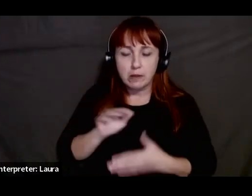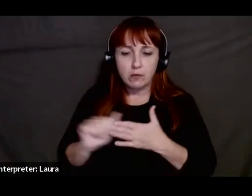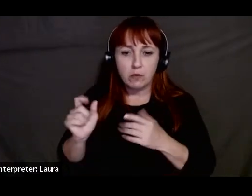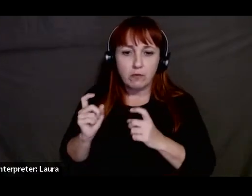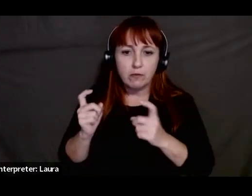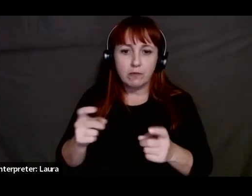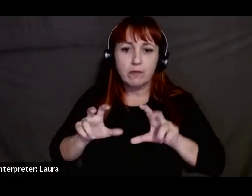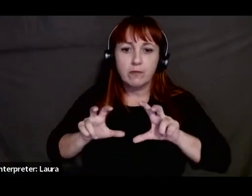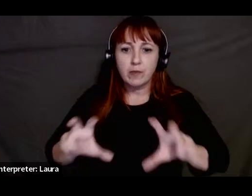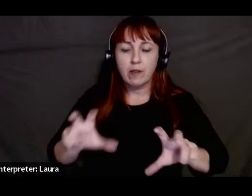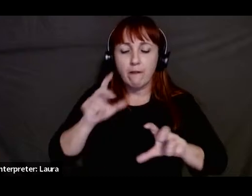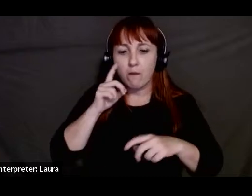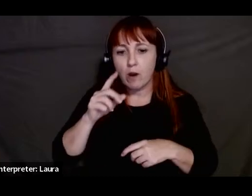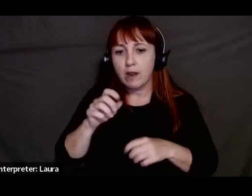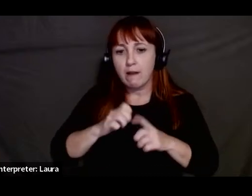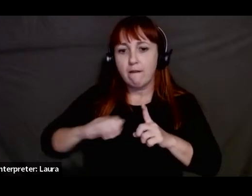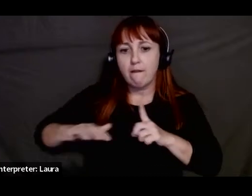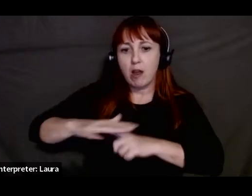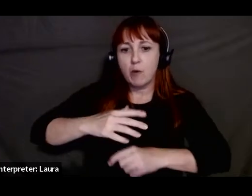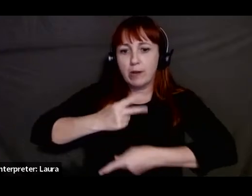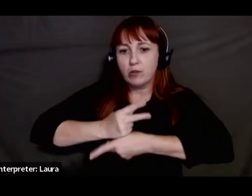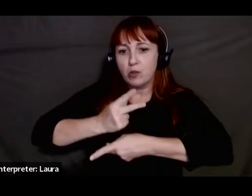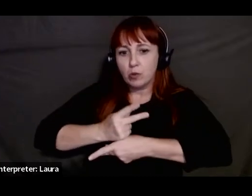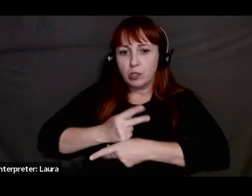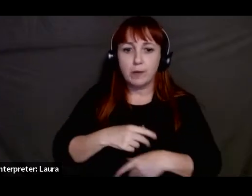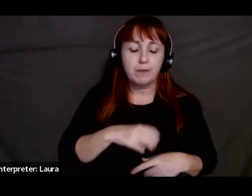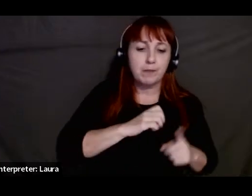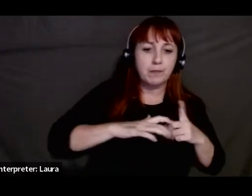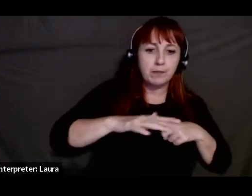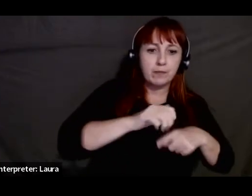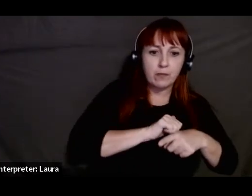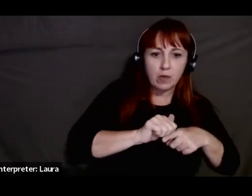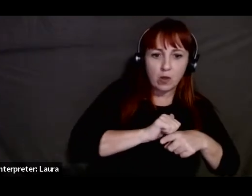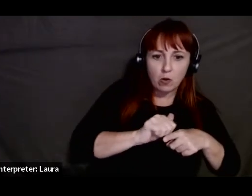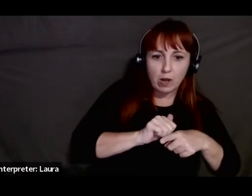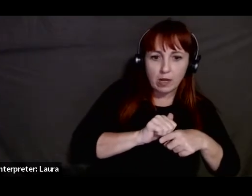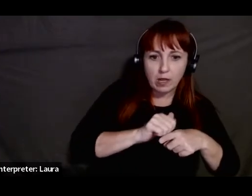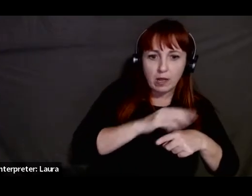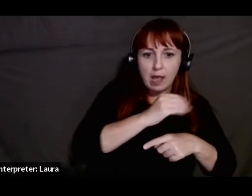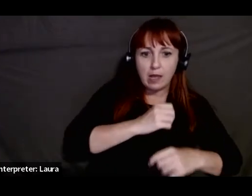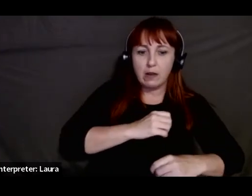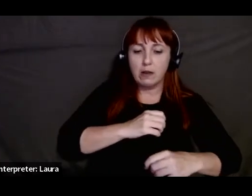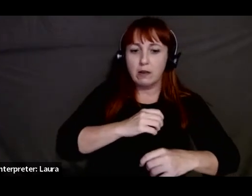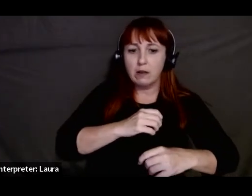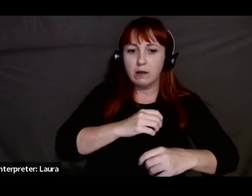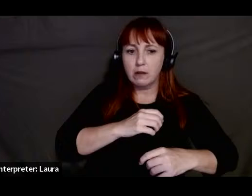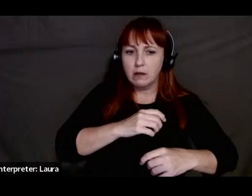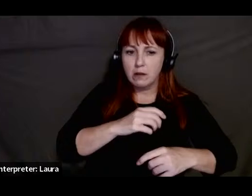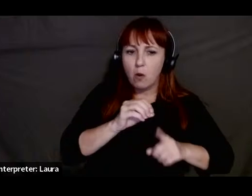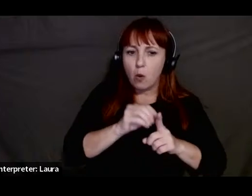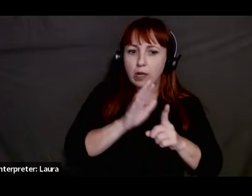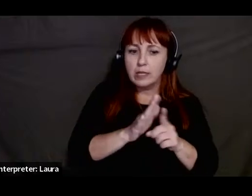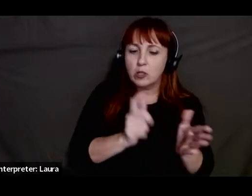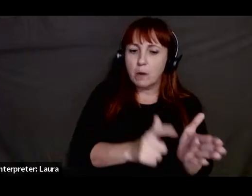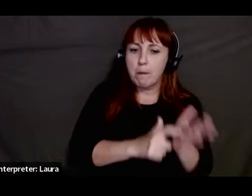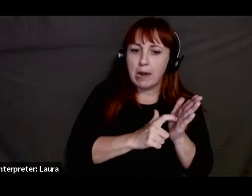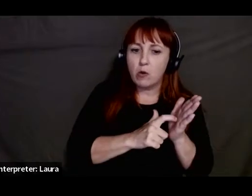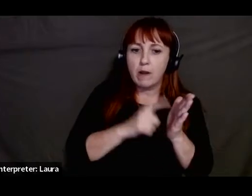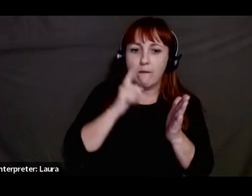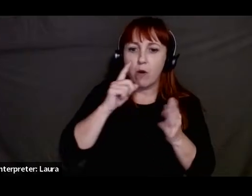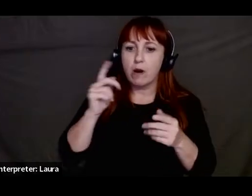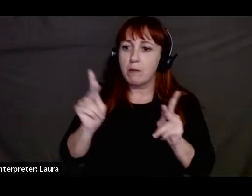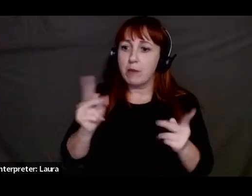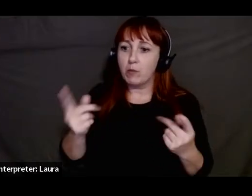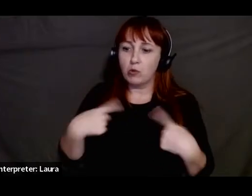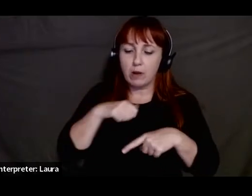environmental stewardship. Environmental training and soldier orientation is mandatory for units to train on Army